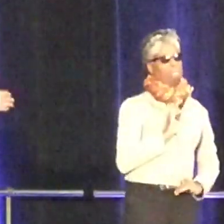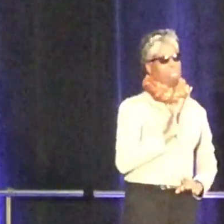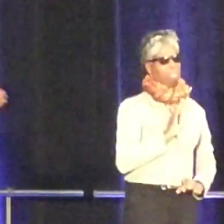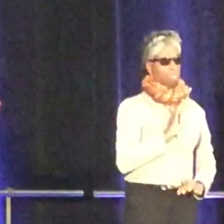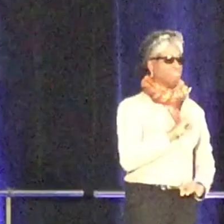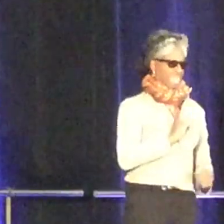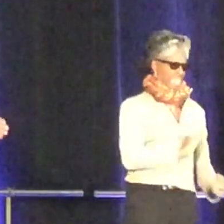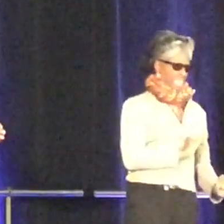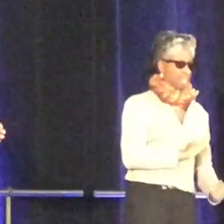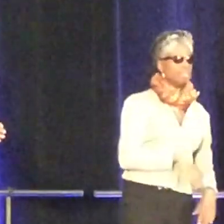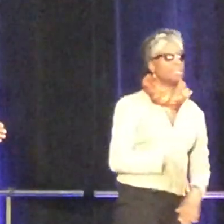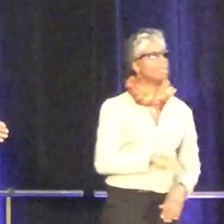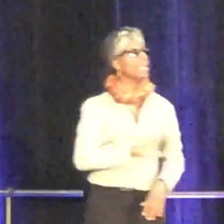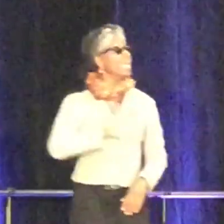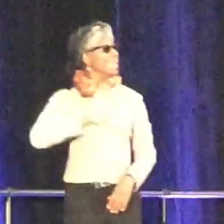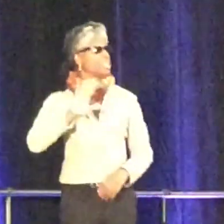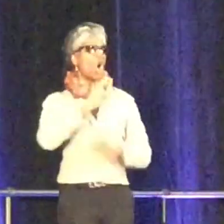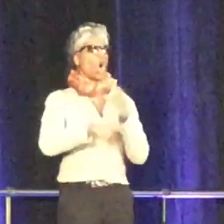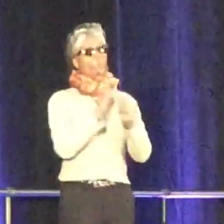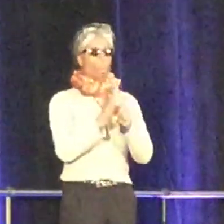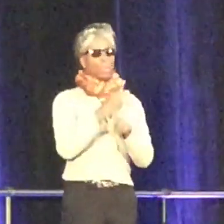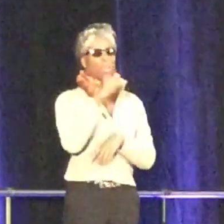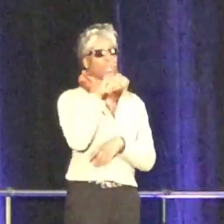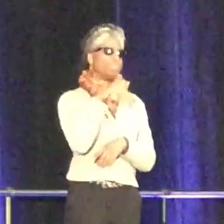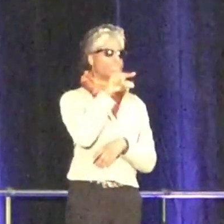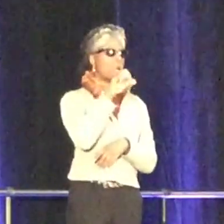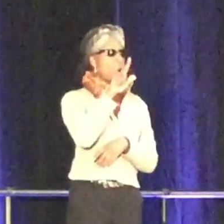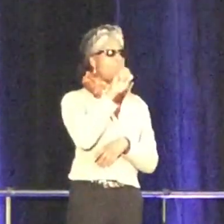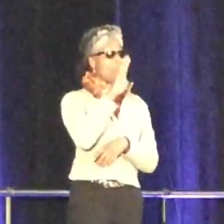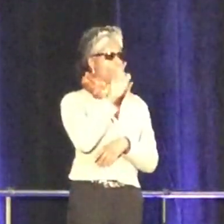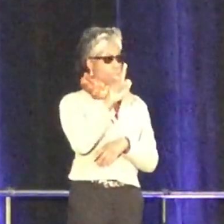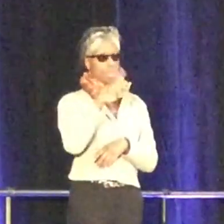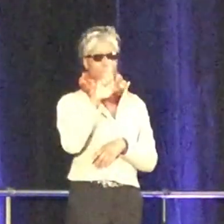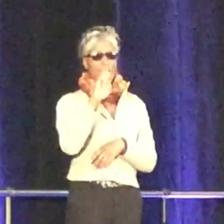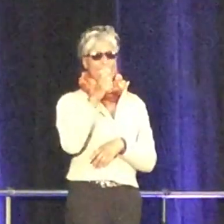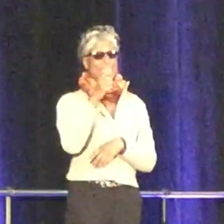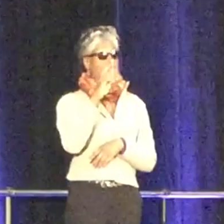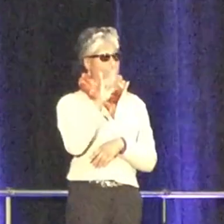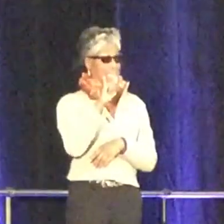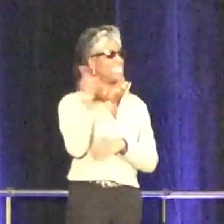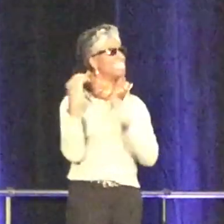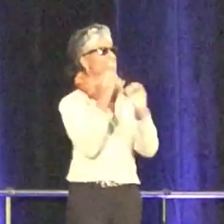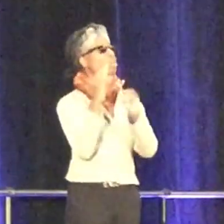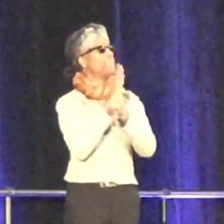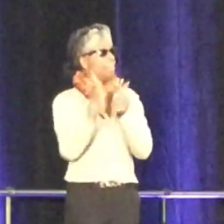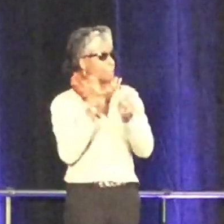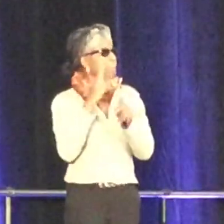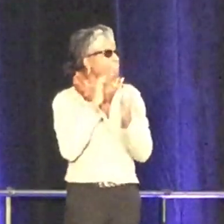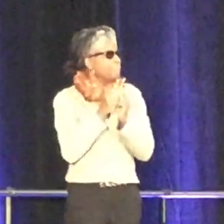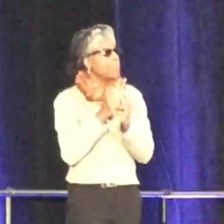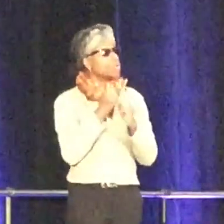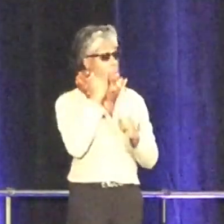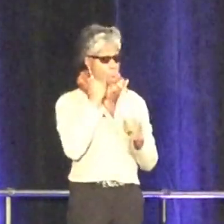when they travel around the world doing business. I'm speaking to educators saying we have to teach our students to be situationally appropriate so they will have success in